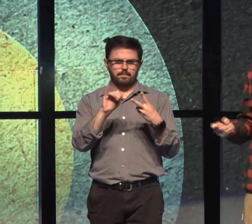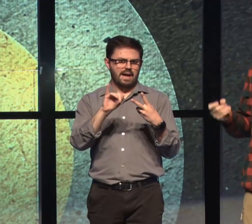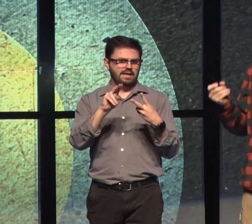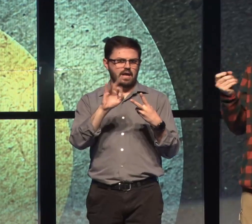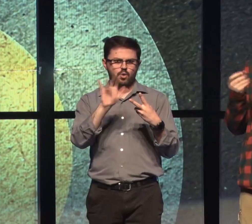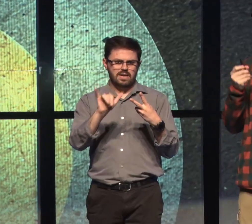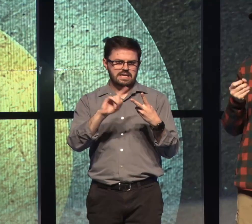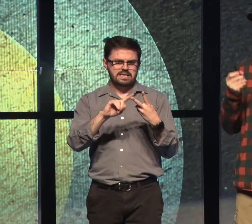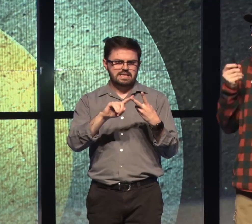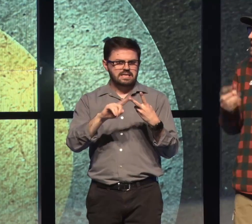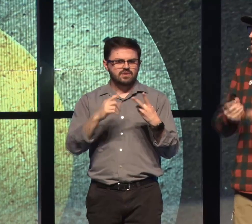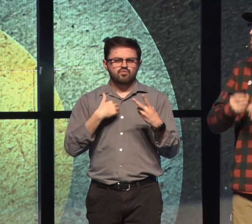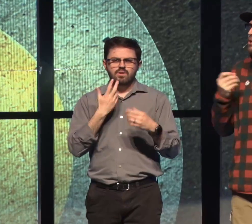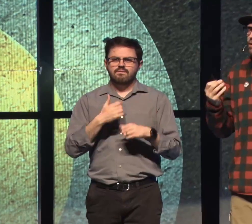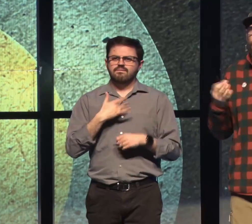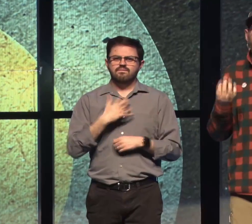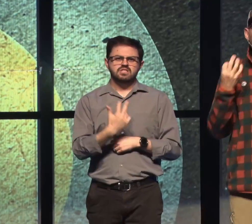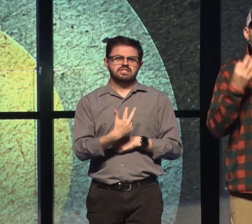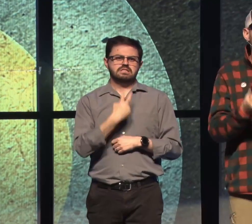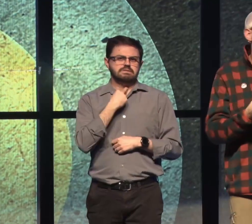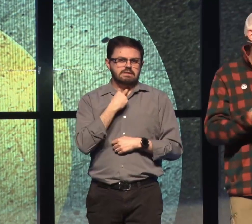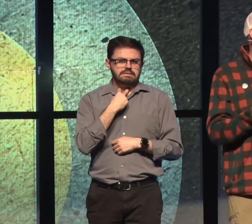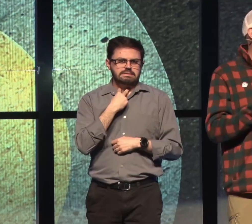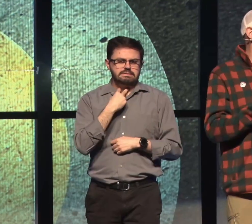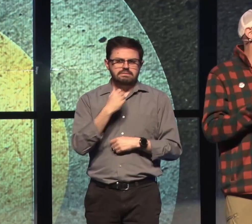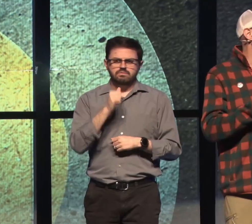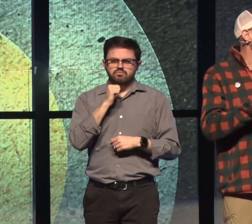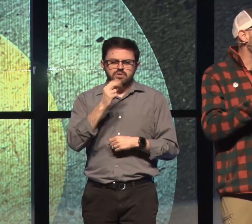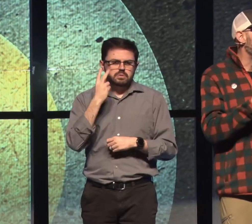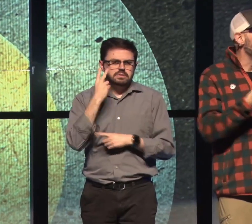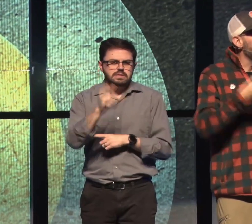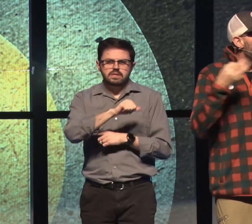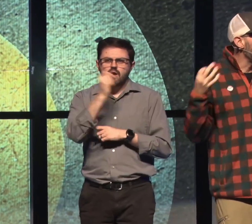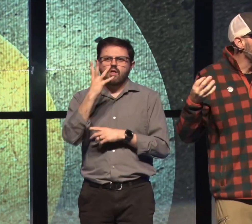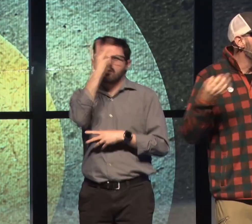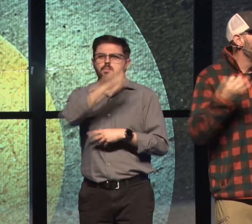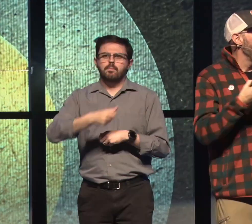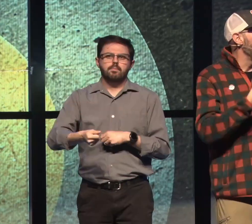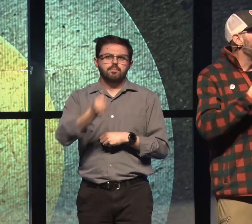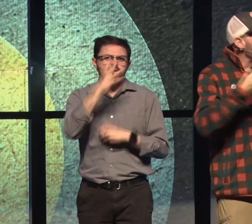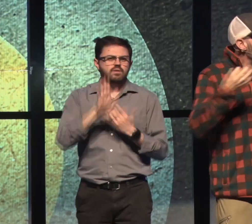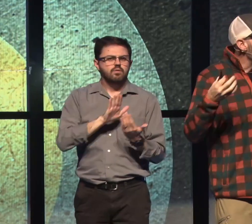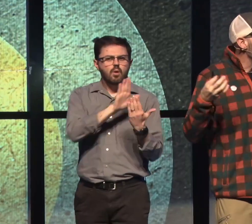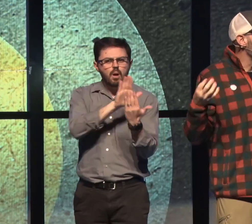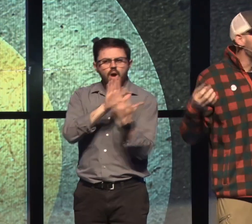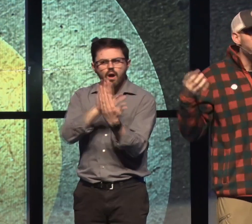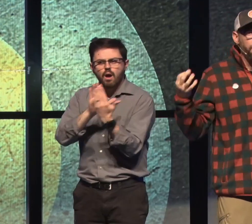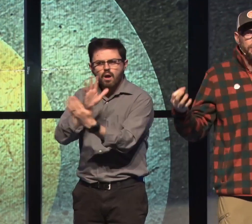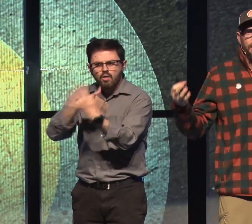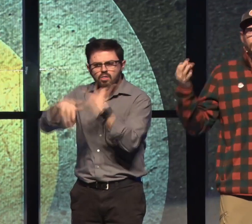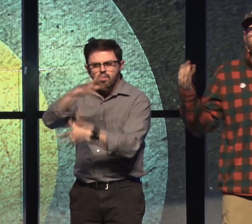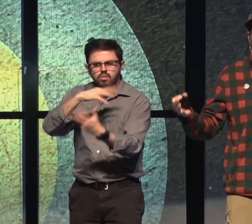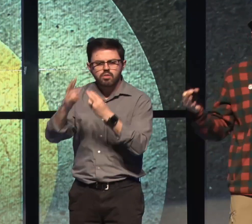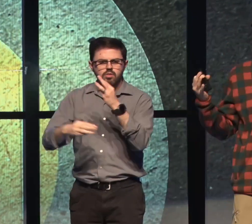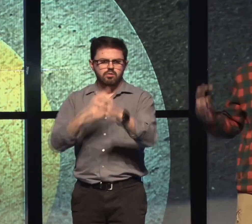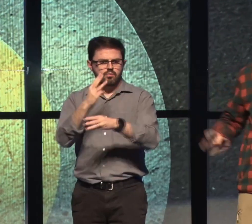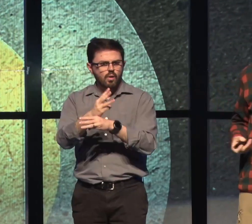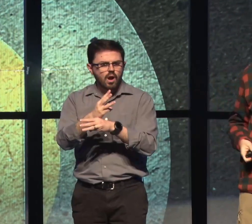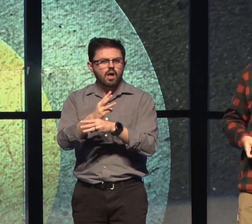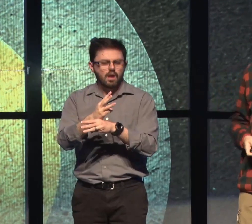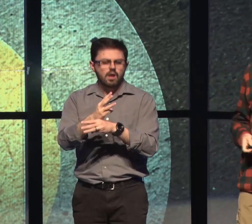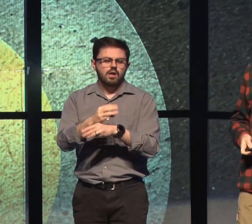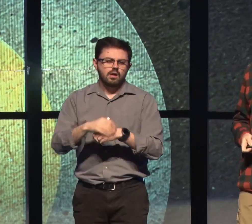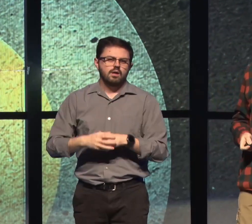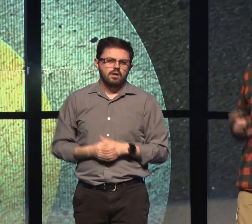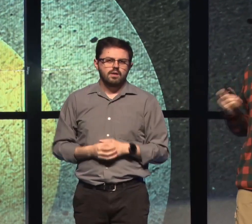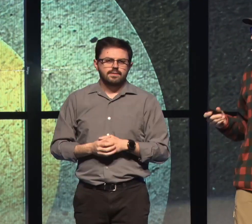bind us, and we don't see the beautiful alternatives that are found in a spectrum and in that way of seeing and perceiving the world that we live